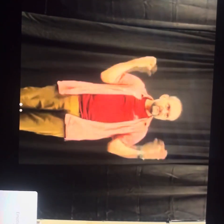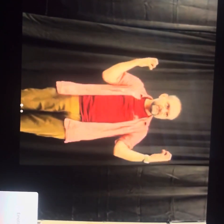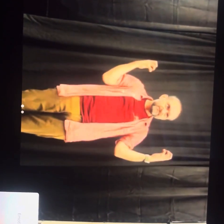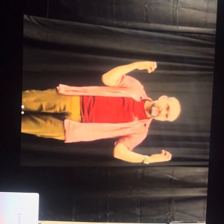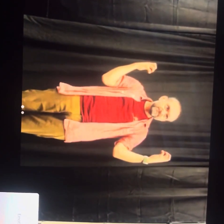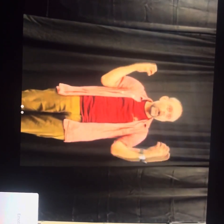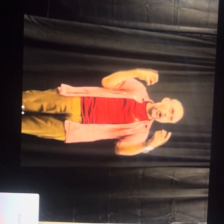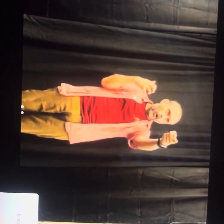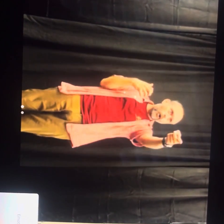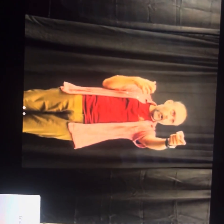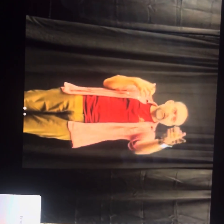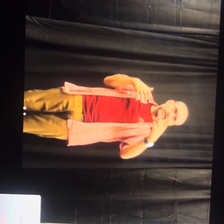Mad?